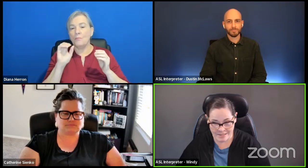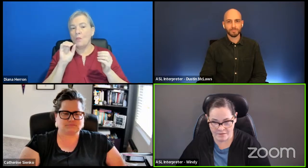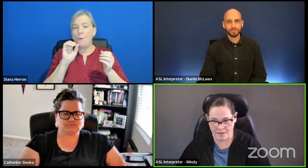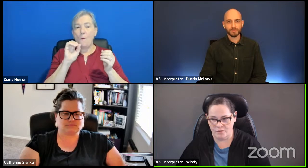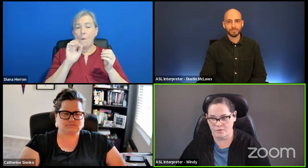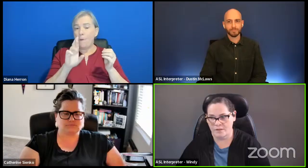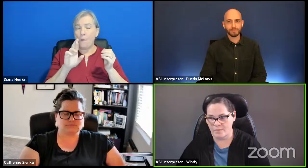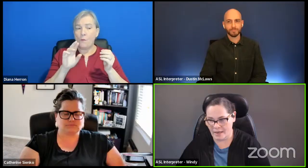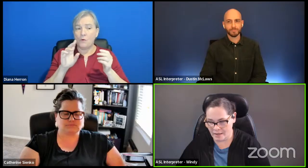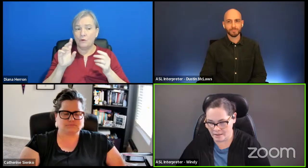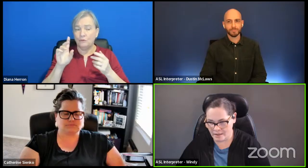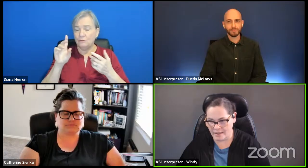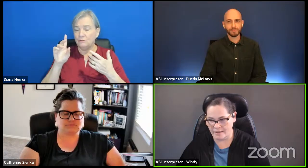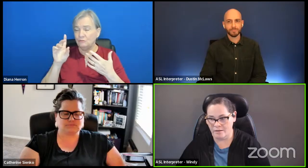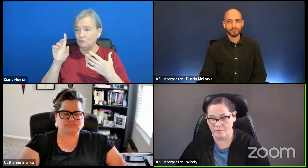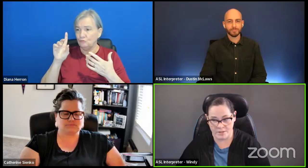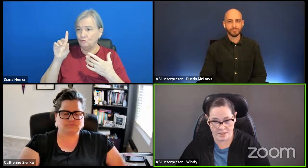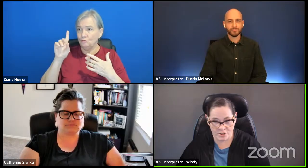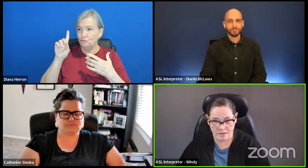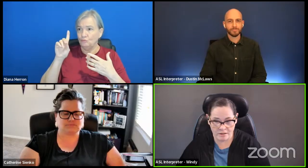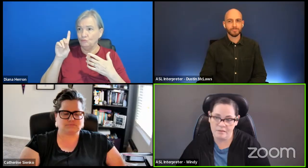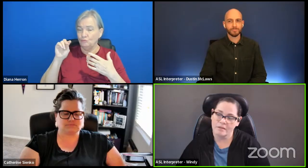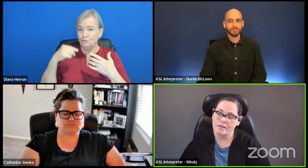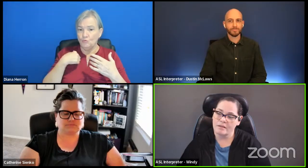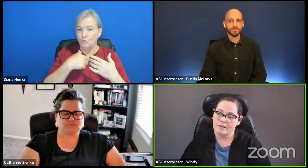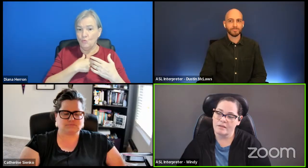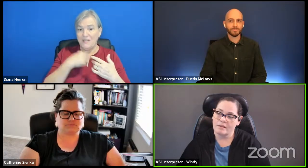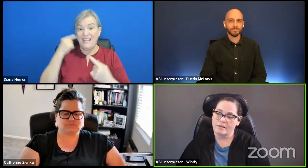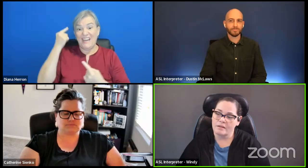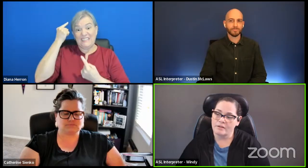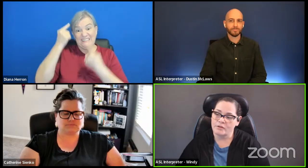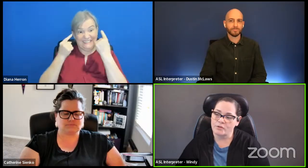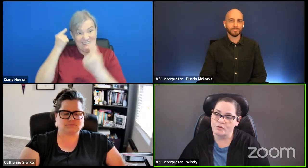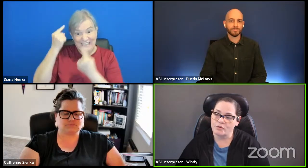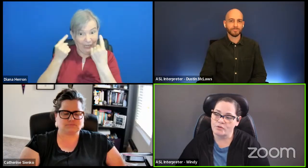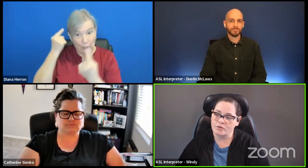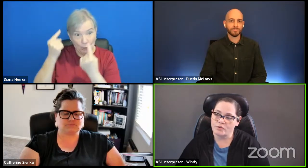Does the agency value feedback and conversation?